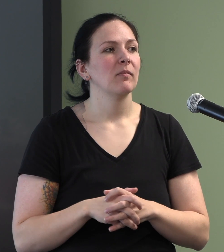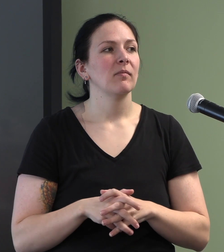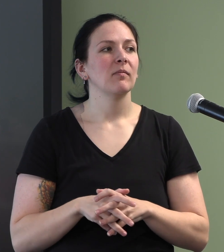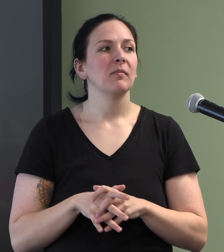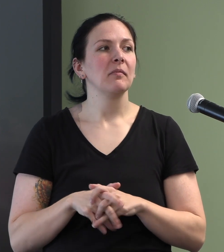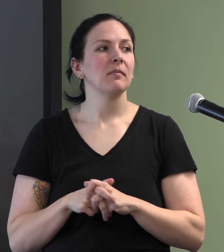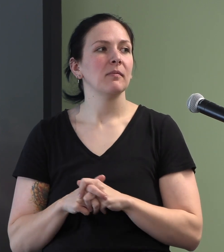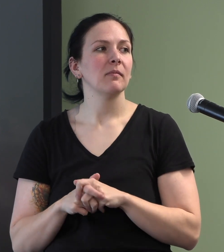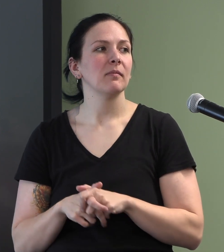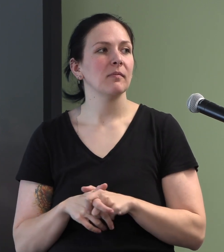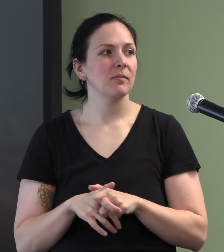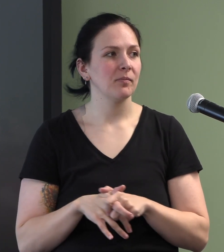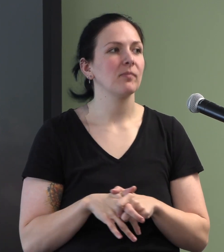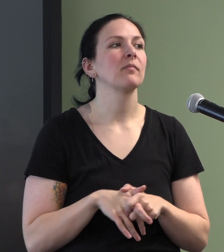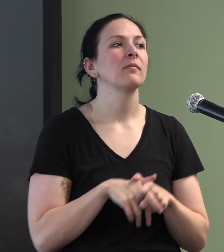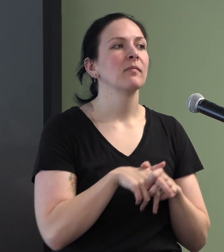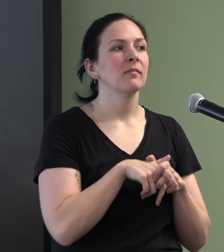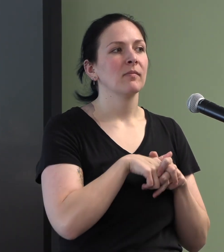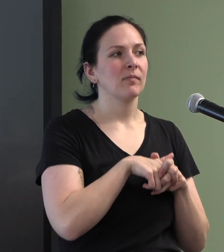to follow in the same career?